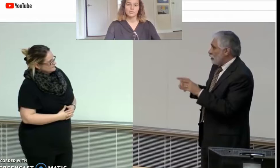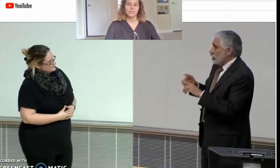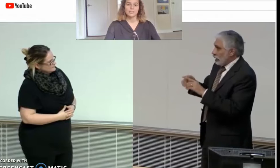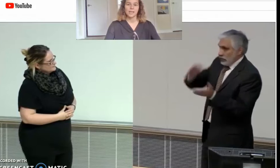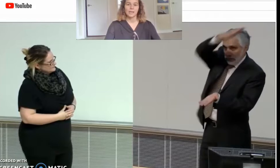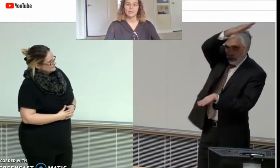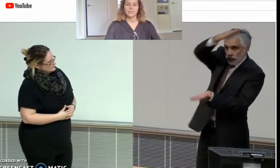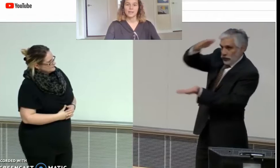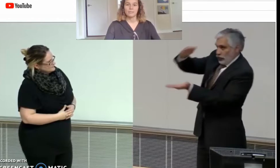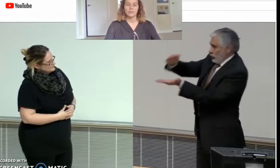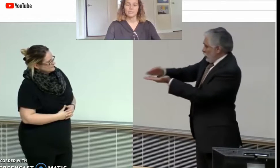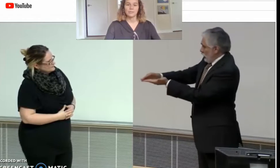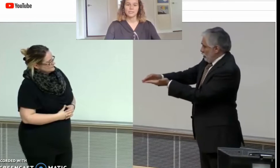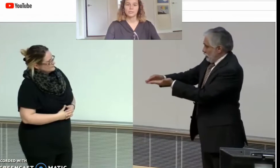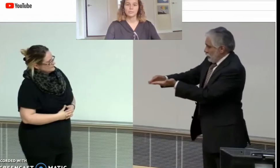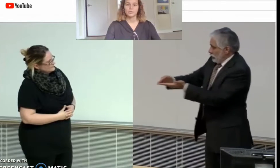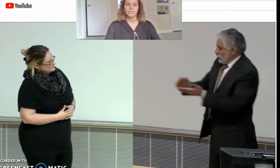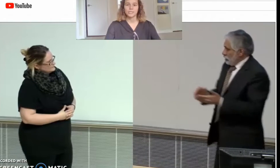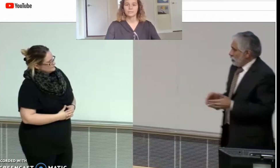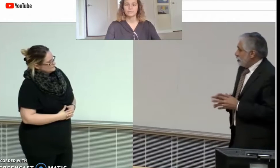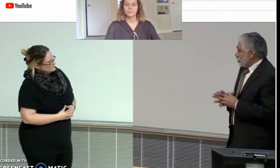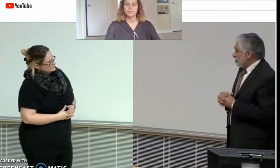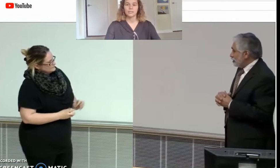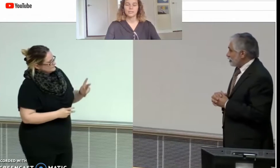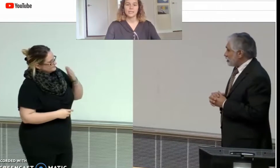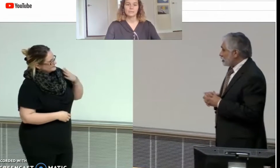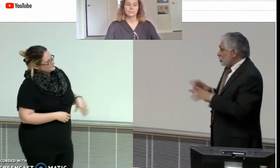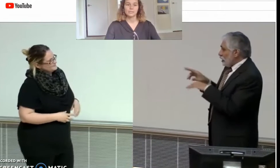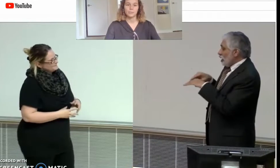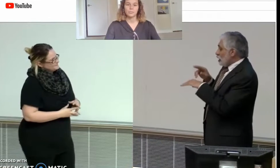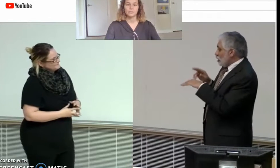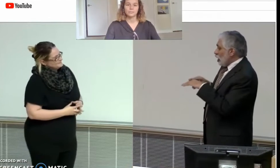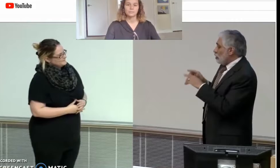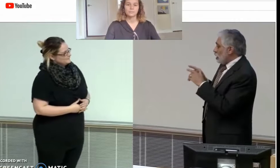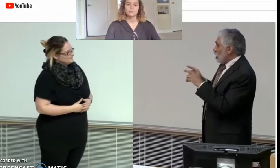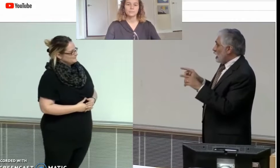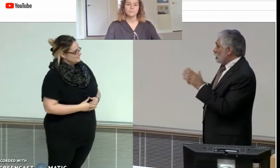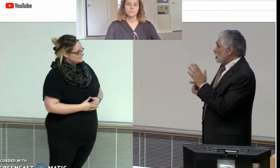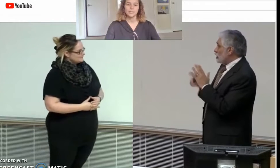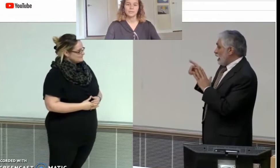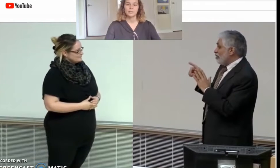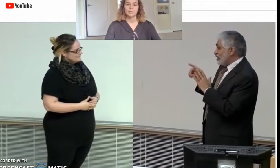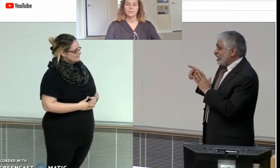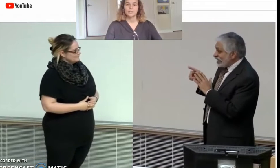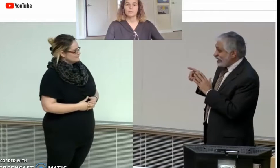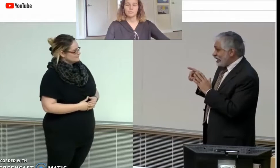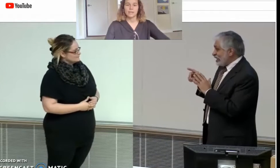I'm not saying applies to everybody, but there's a correlation, a downward slope. Thank you. With